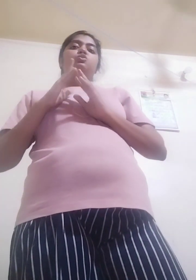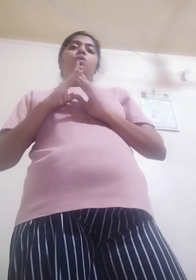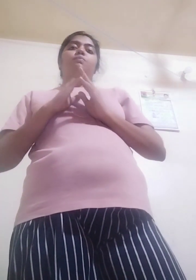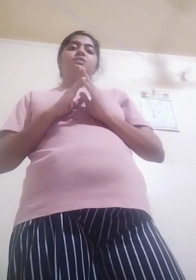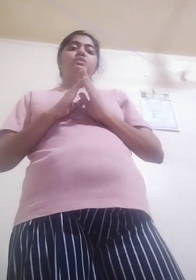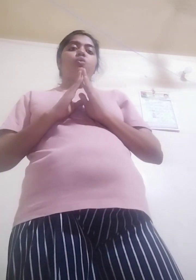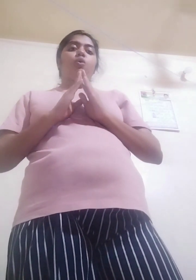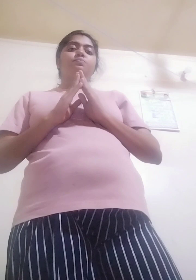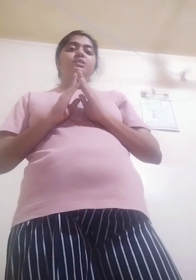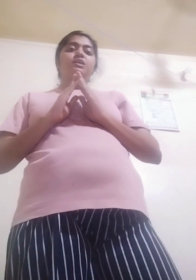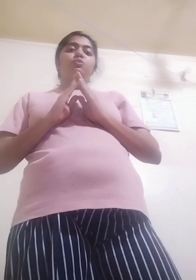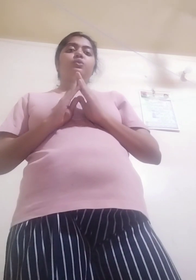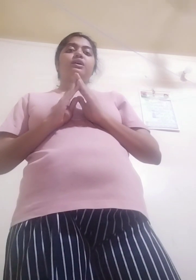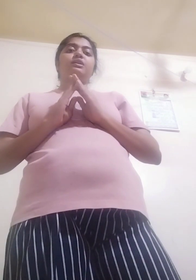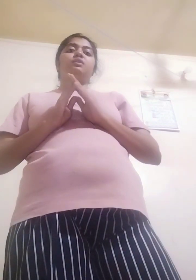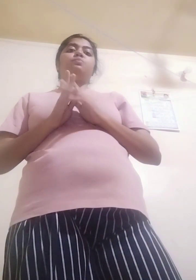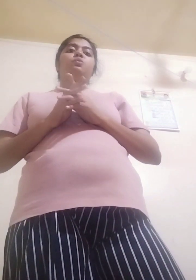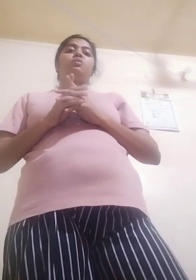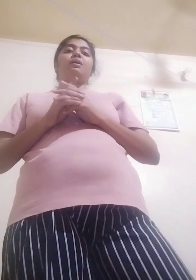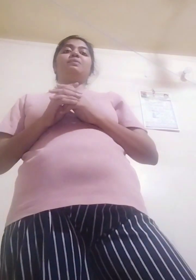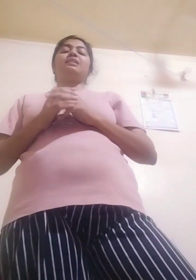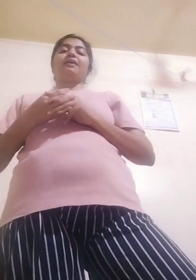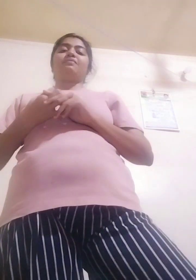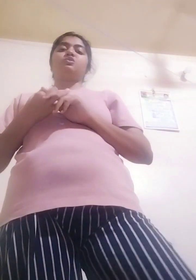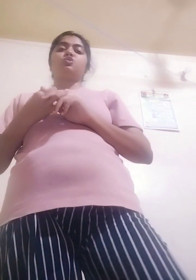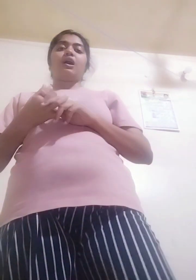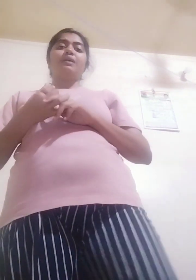of this object oriented programming language are